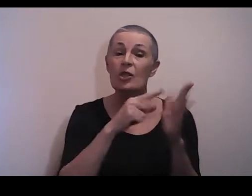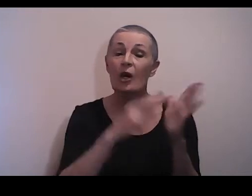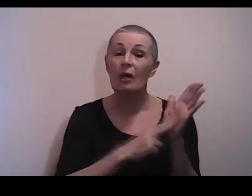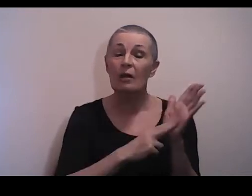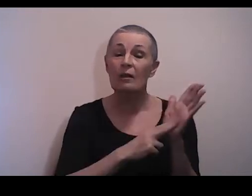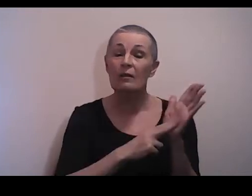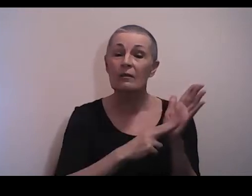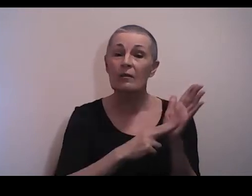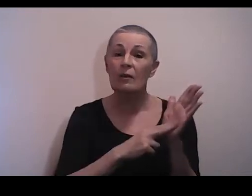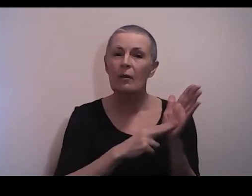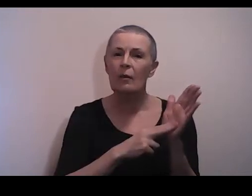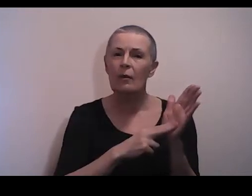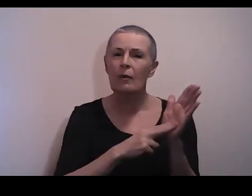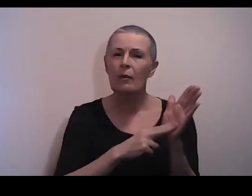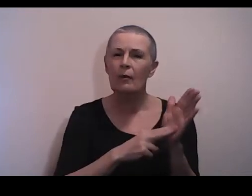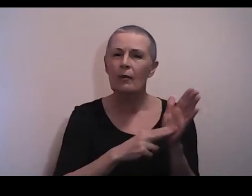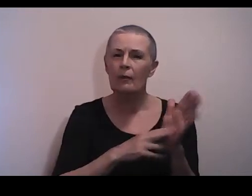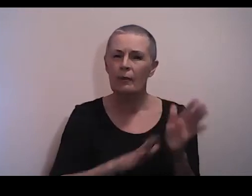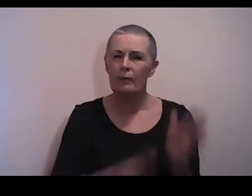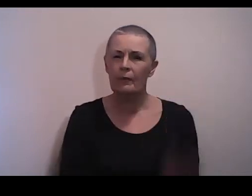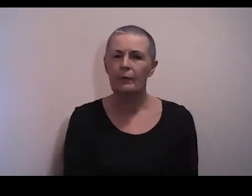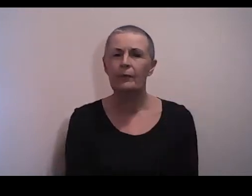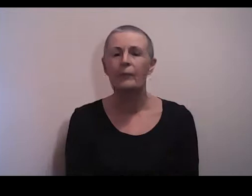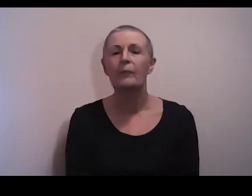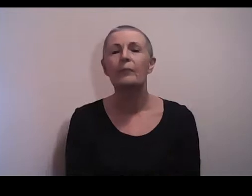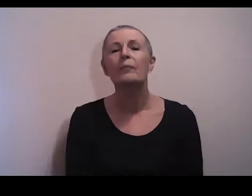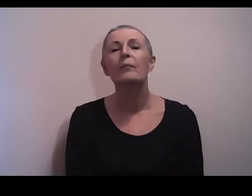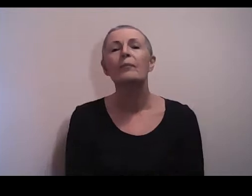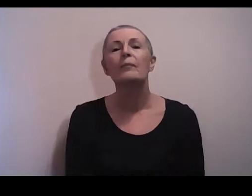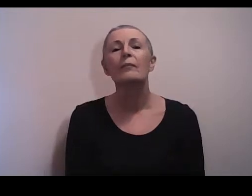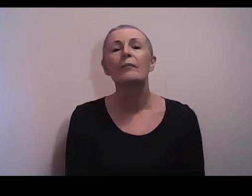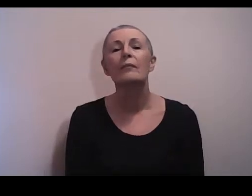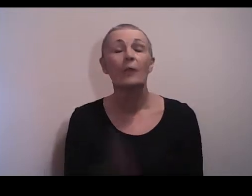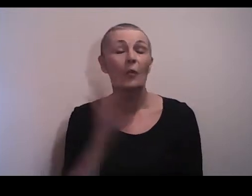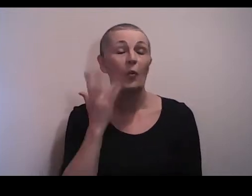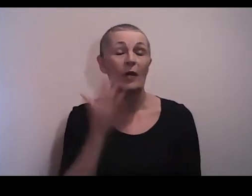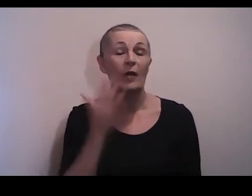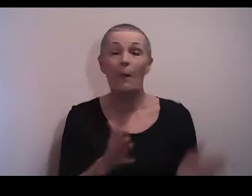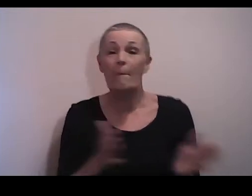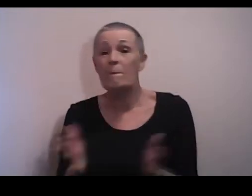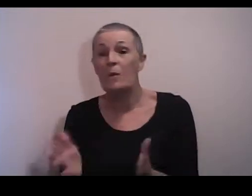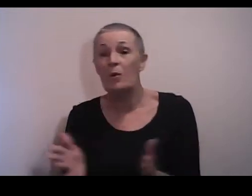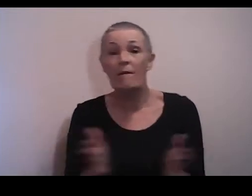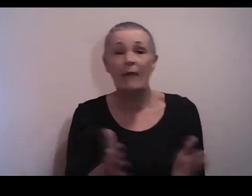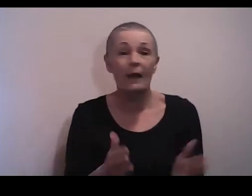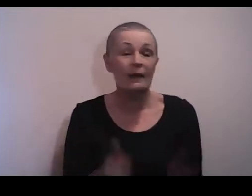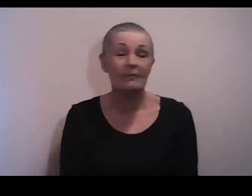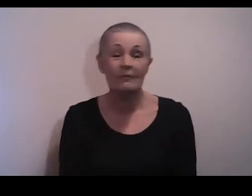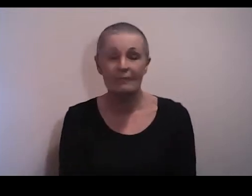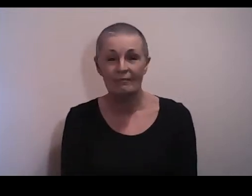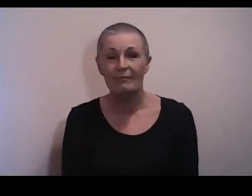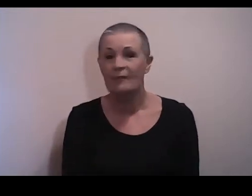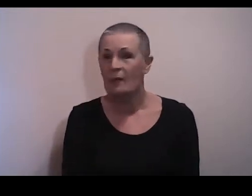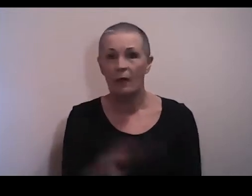It's very calming. And your breathing is natural. So remember, don't hold your